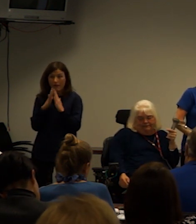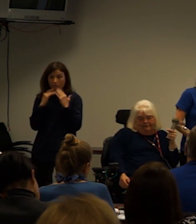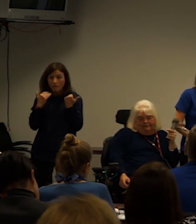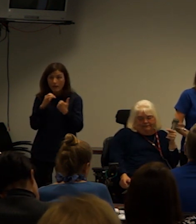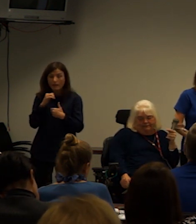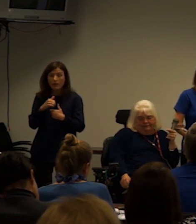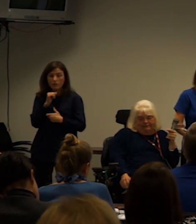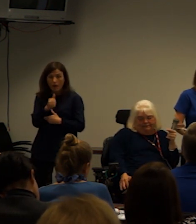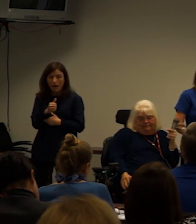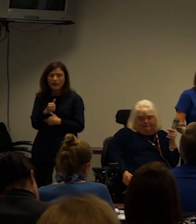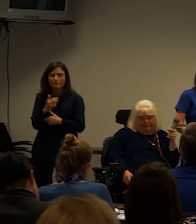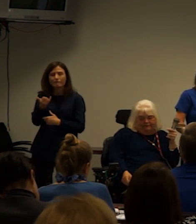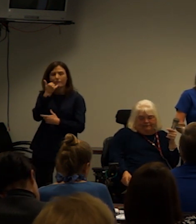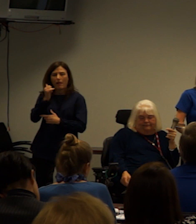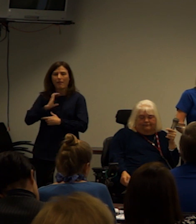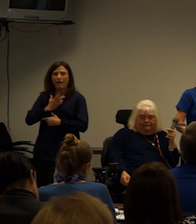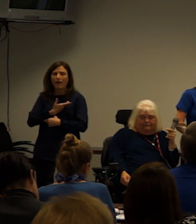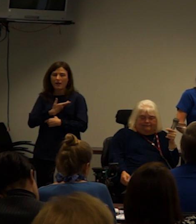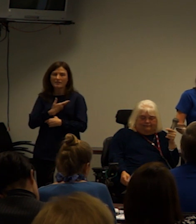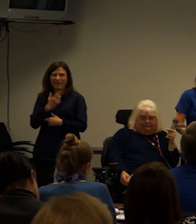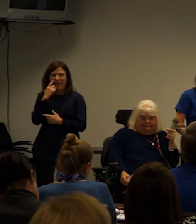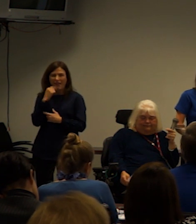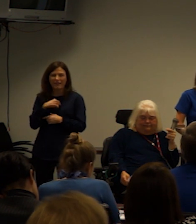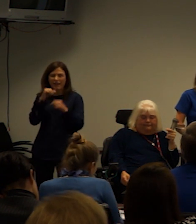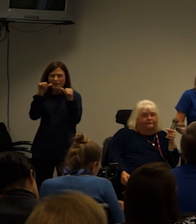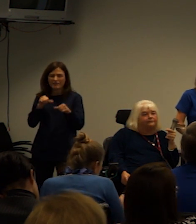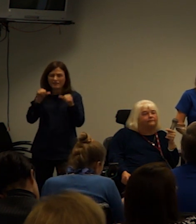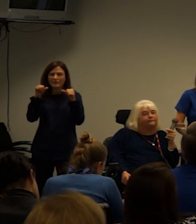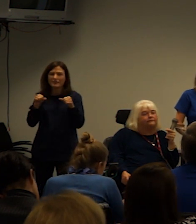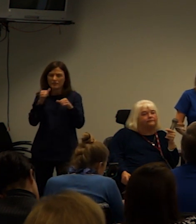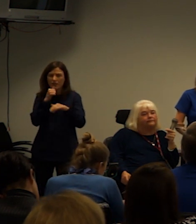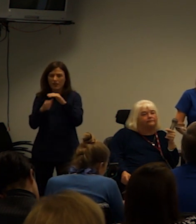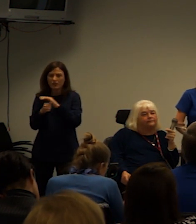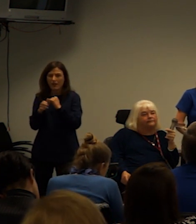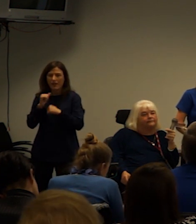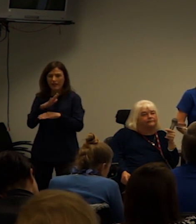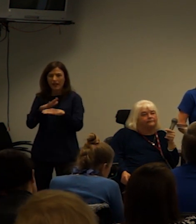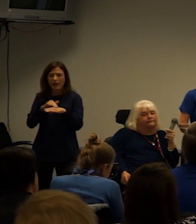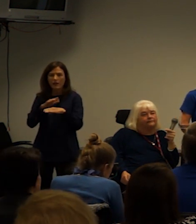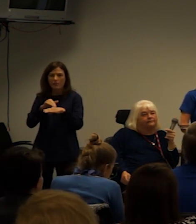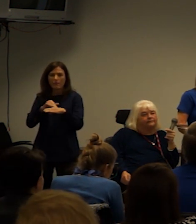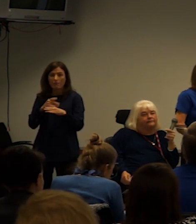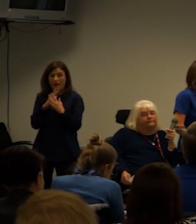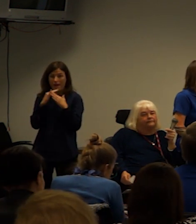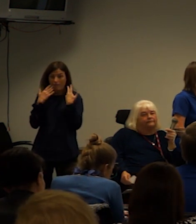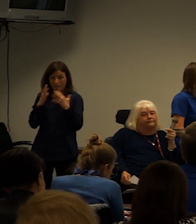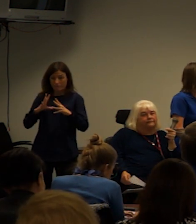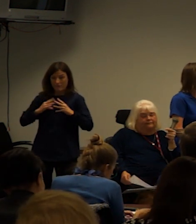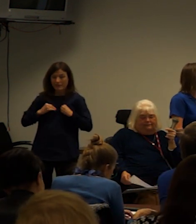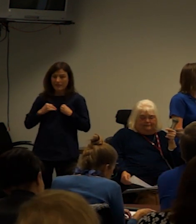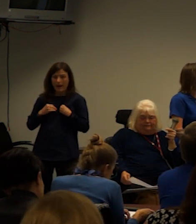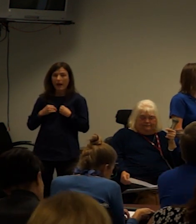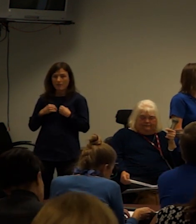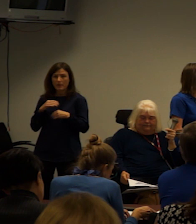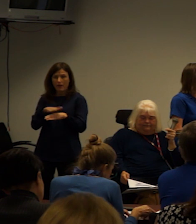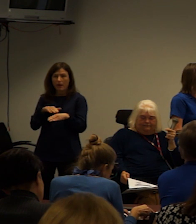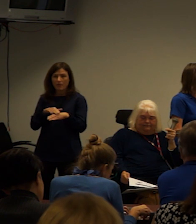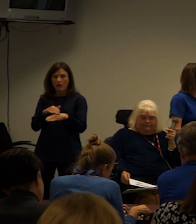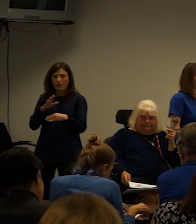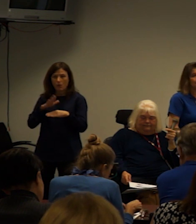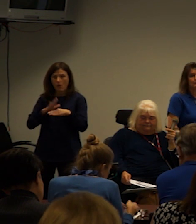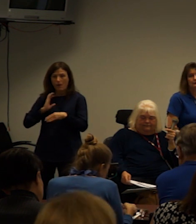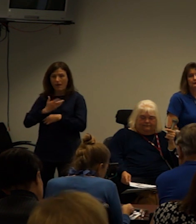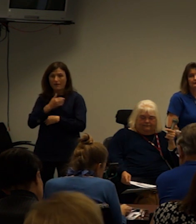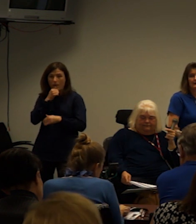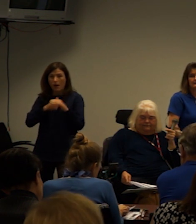us. We can tell you. It's on the shelter board, I think. Isn't the pet friendly shelters on our shelter board? I thought so. Okay. All right, so take